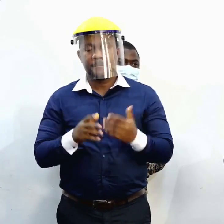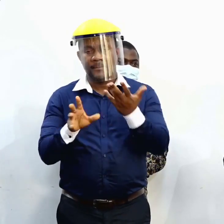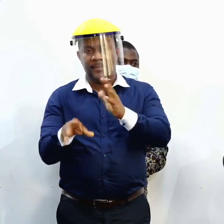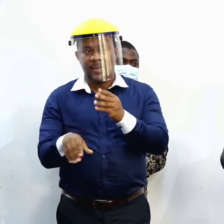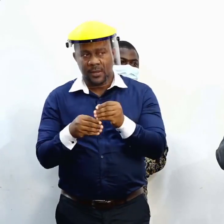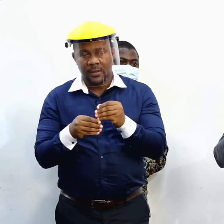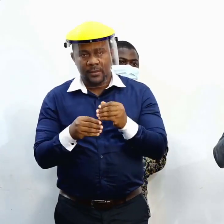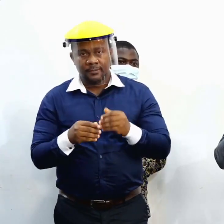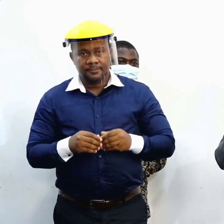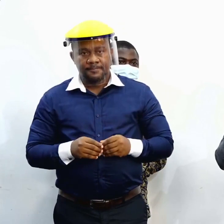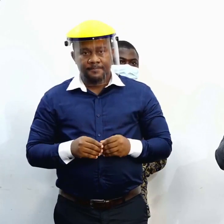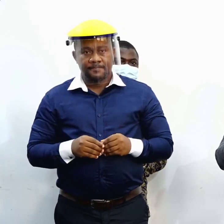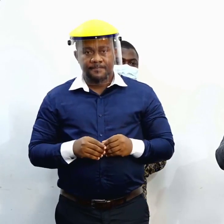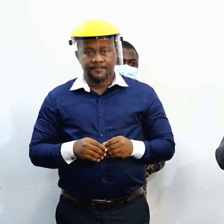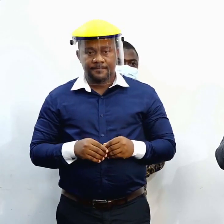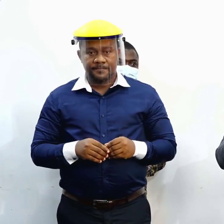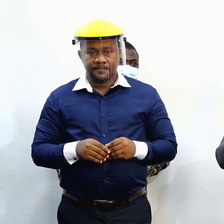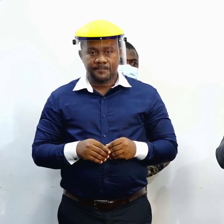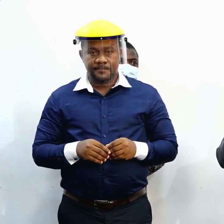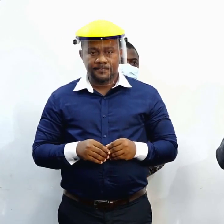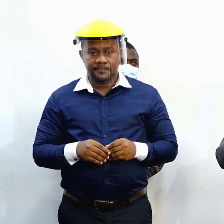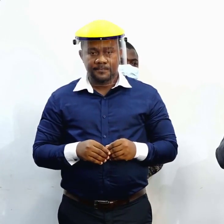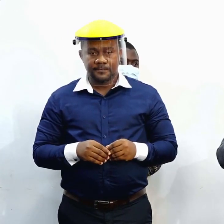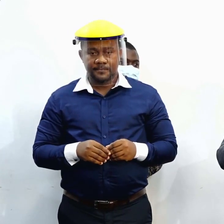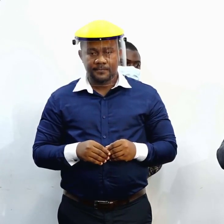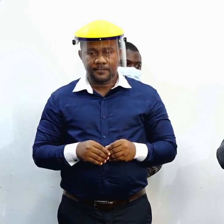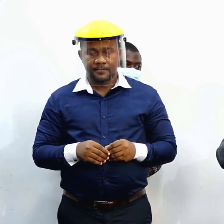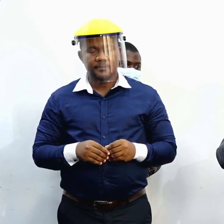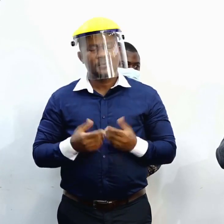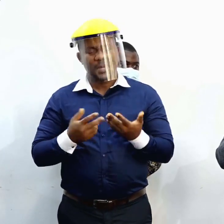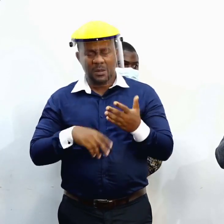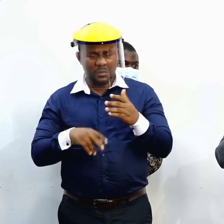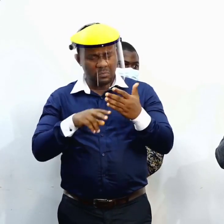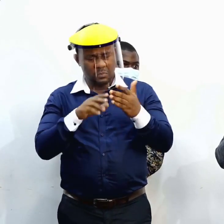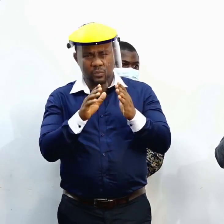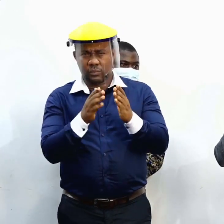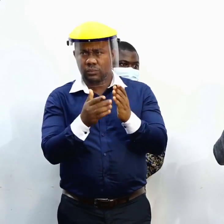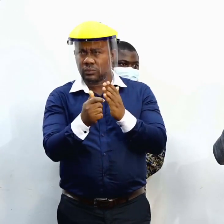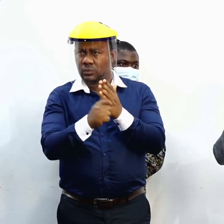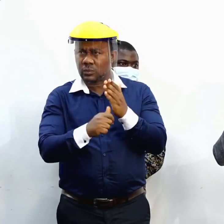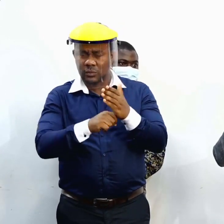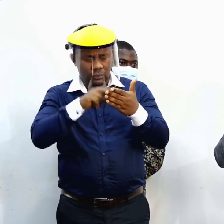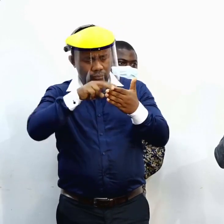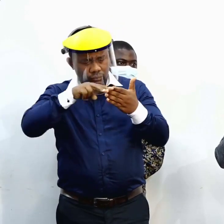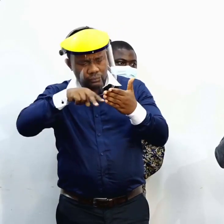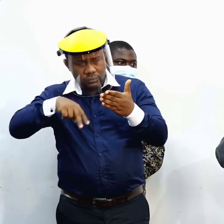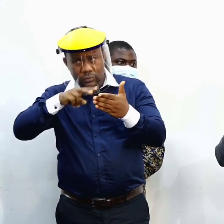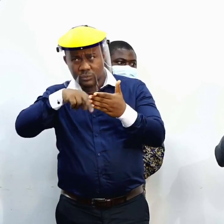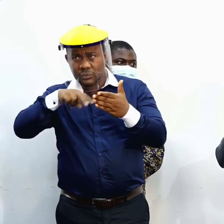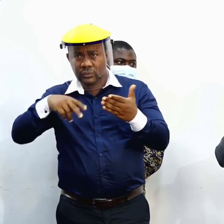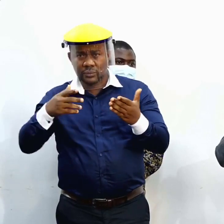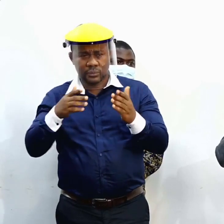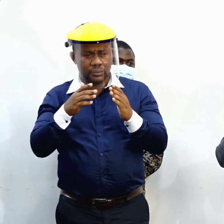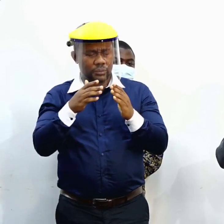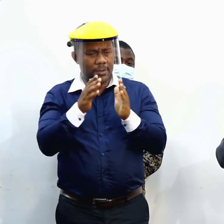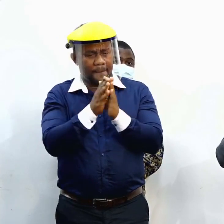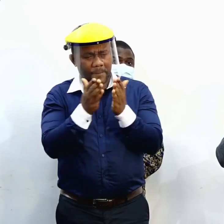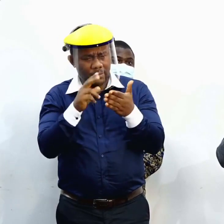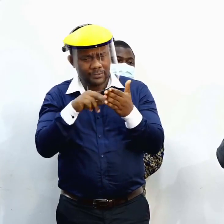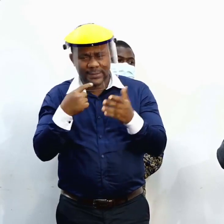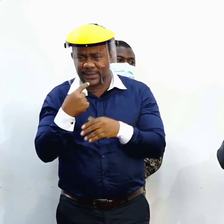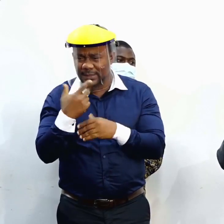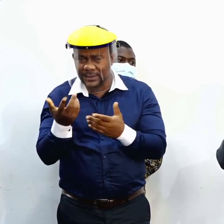colleague Niden. You read articles, baby, I know, so I can say. I hear you properly. You read articles, I suggest you